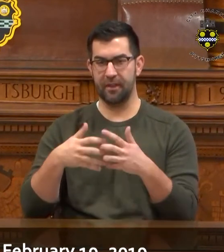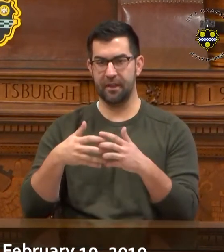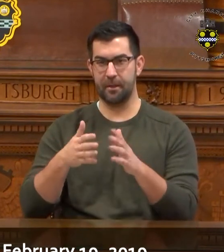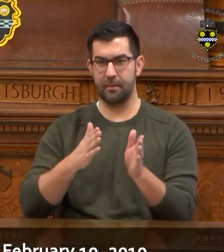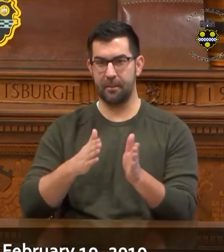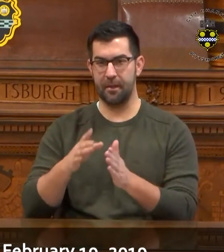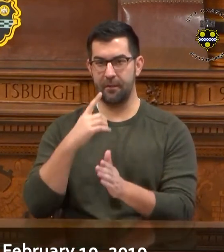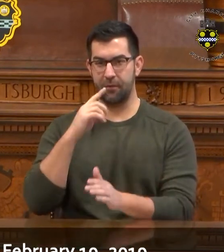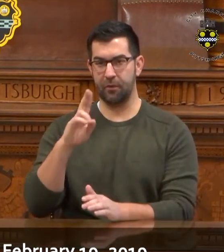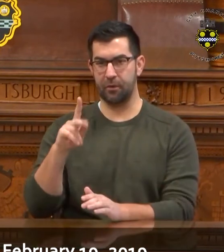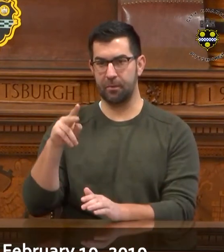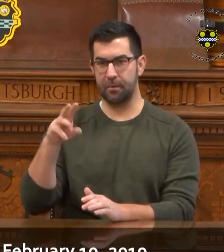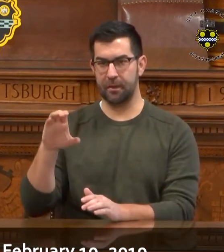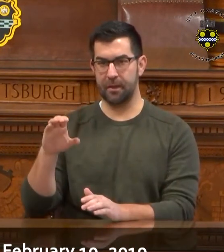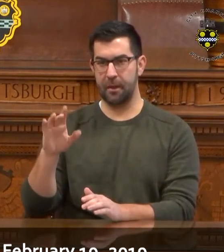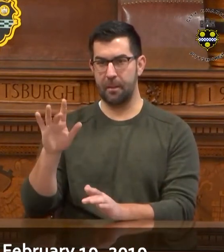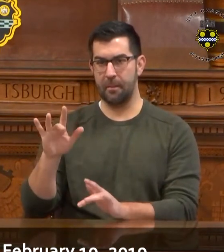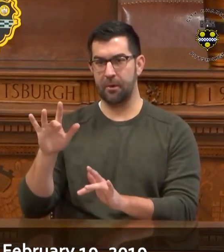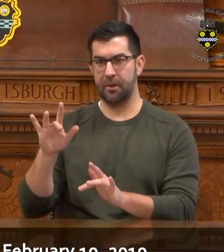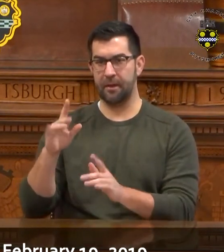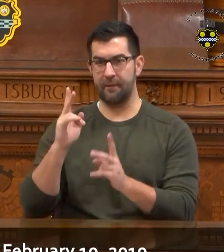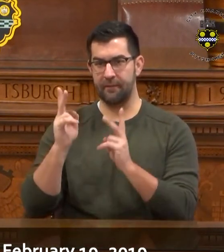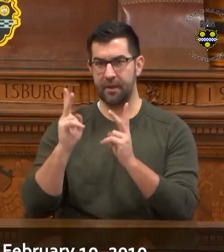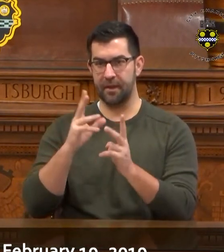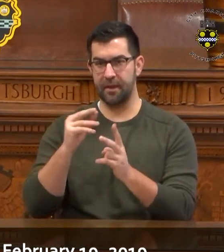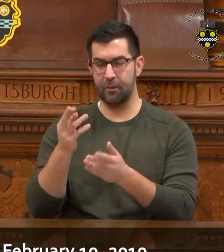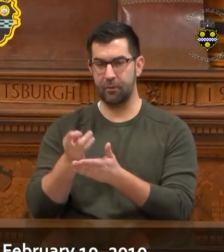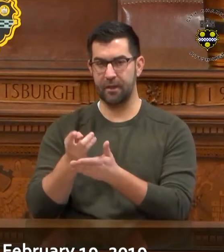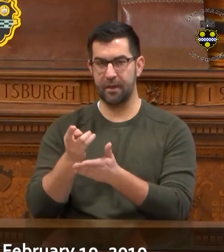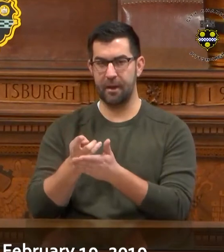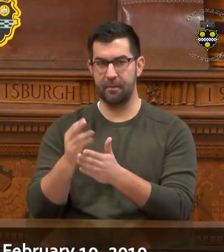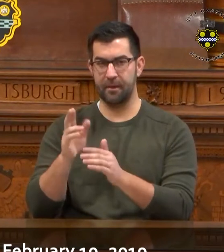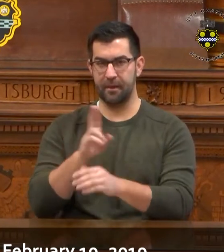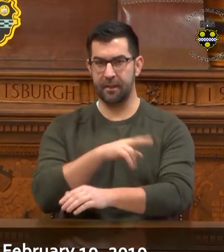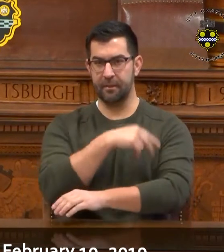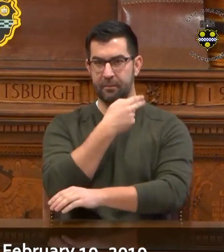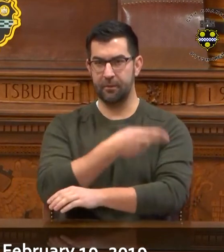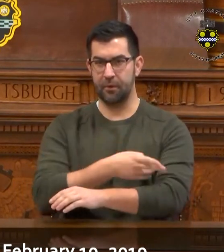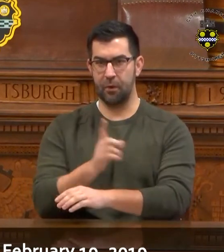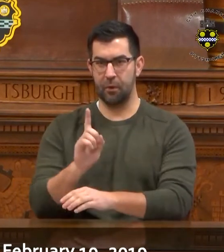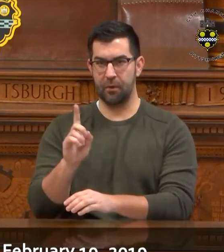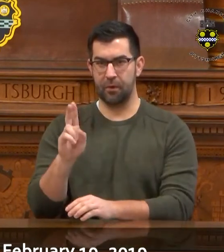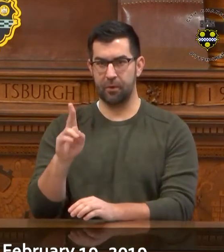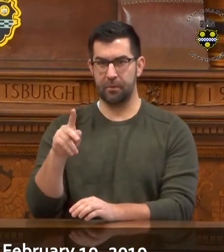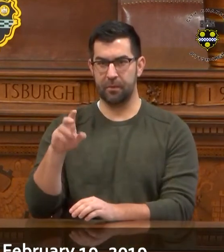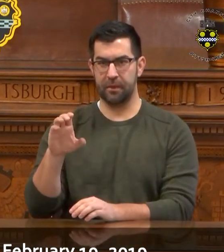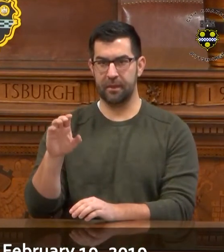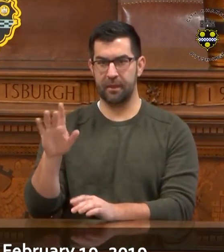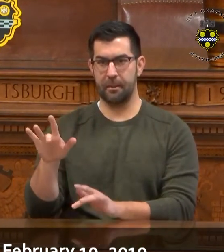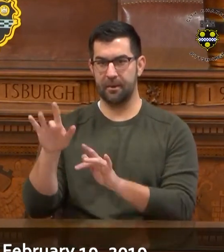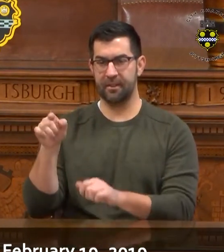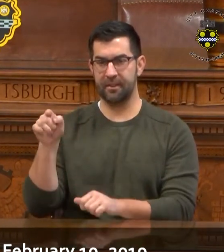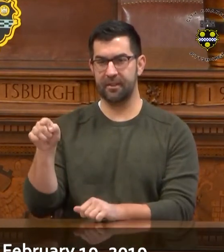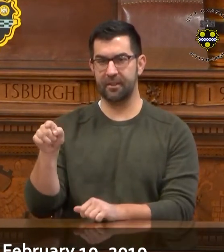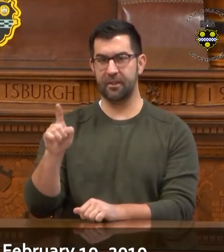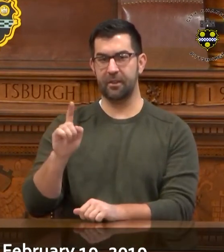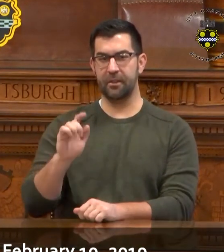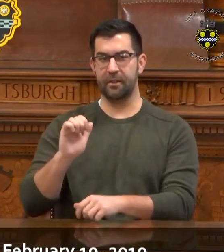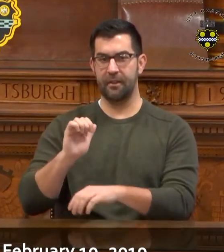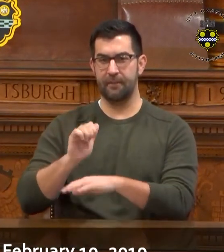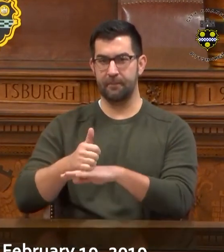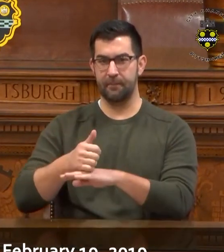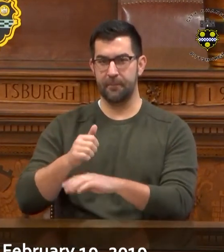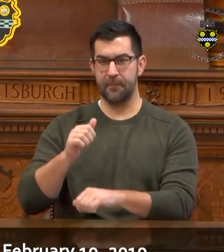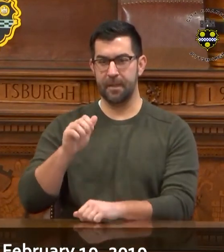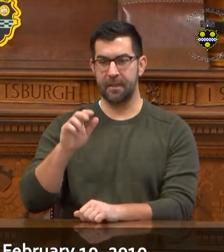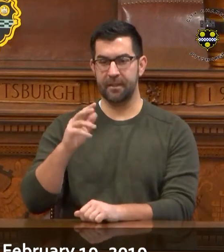for UPMC Mercy Vision and Rehabilitation Hospital at UPMC Mercy, which is located